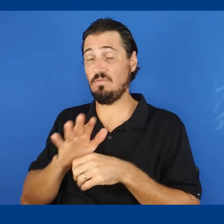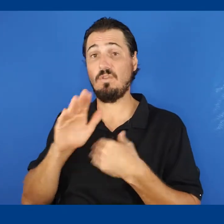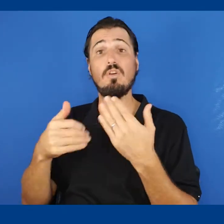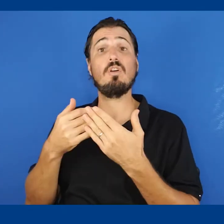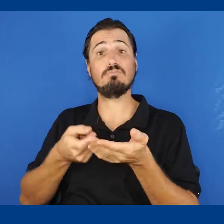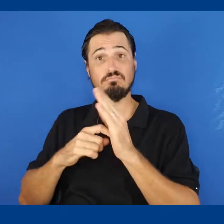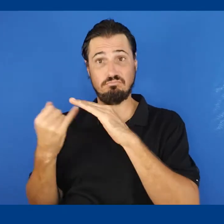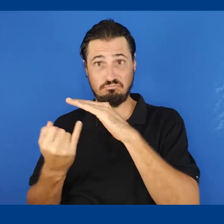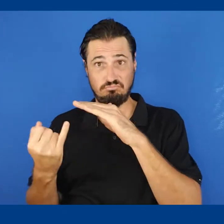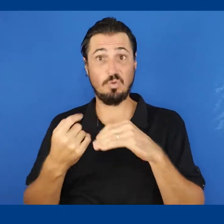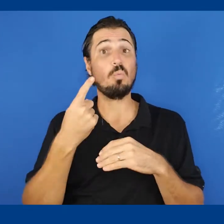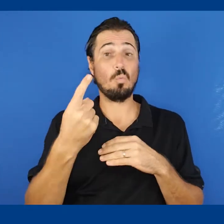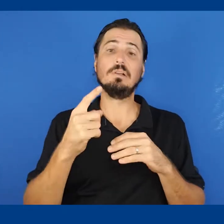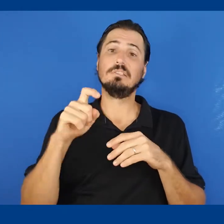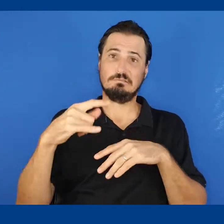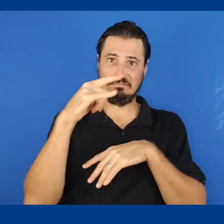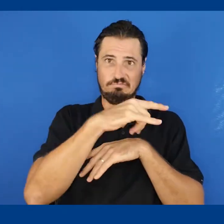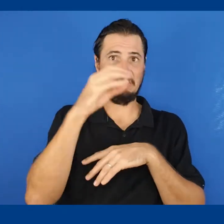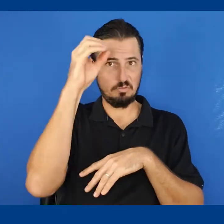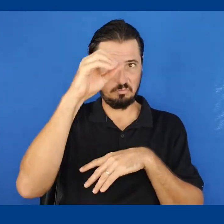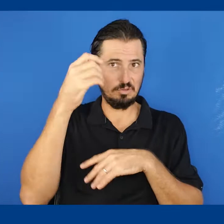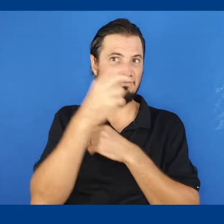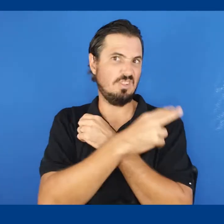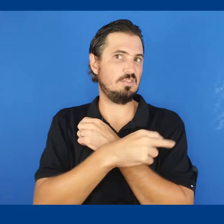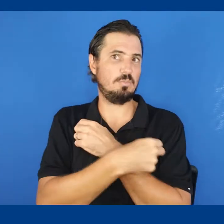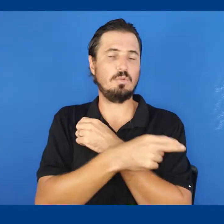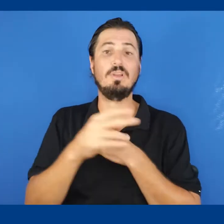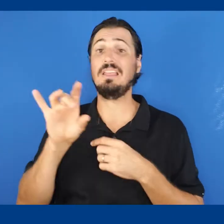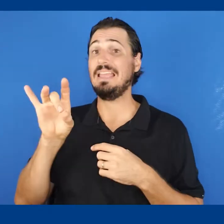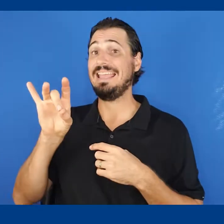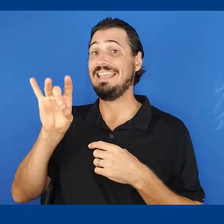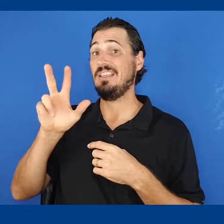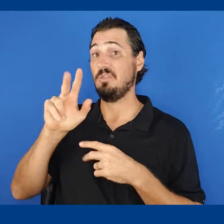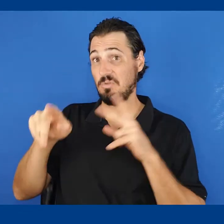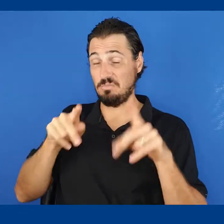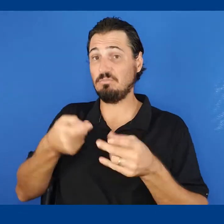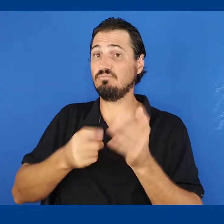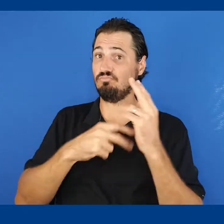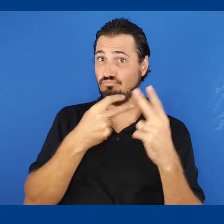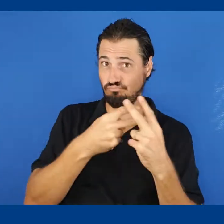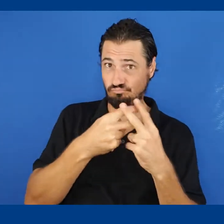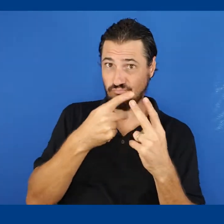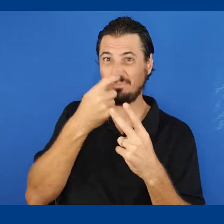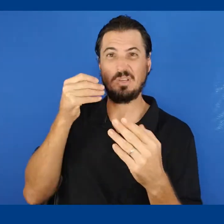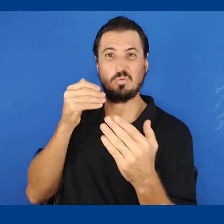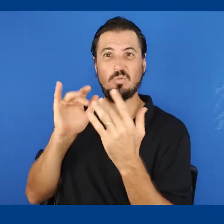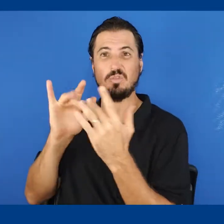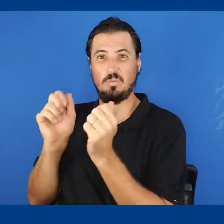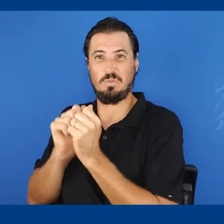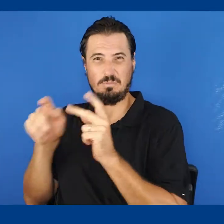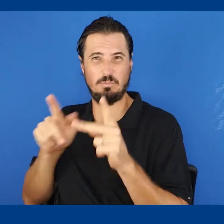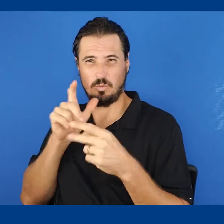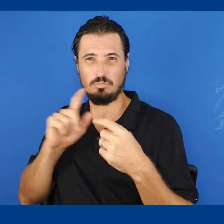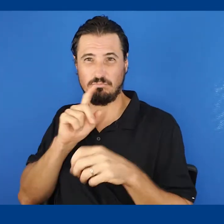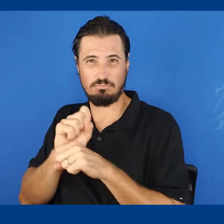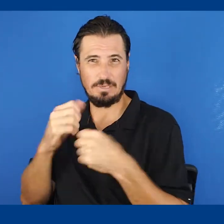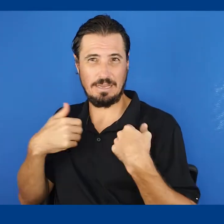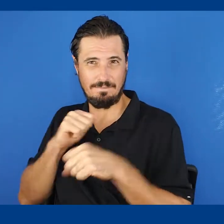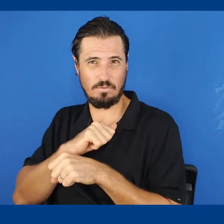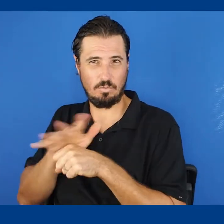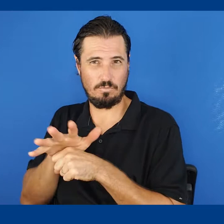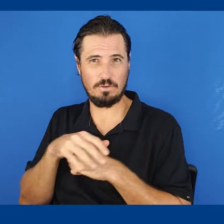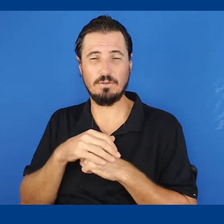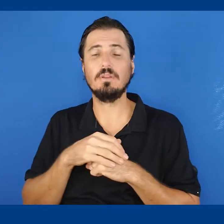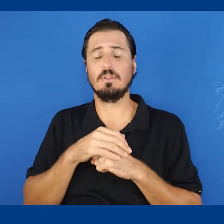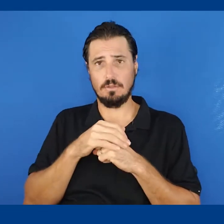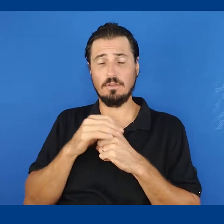isolation, and 1 is hospitalized on Oahu. We have 83 people in health-directed quarantine as close contacts. Our cumulative